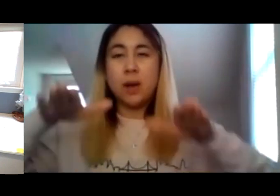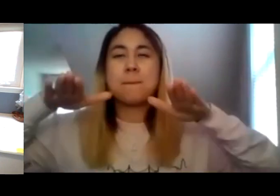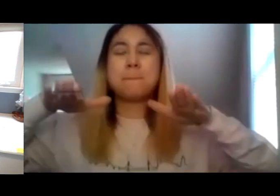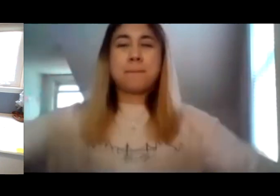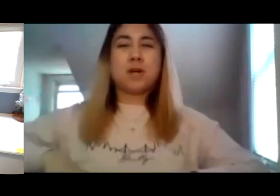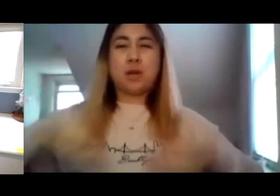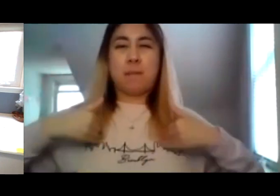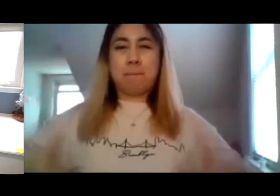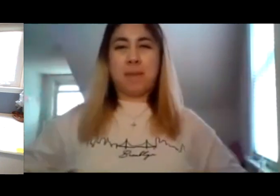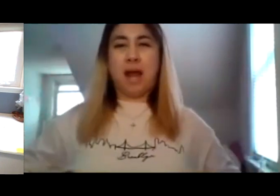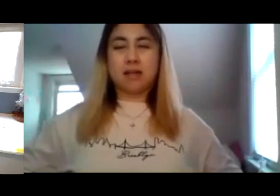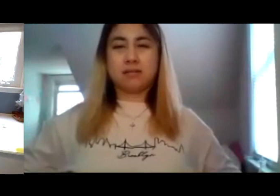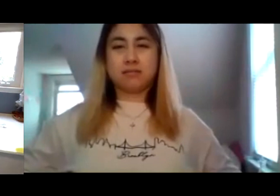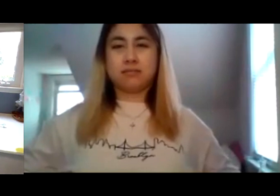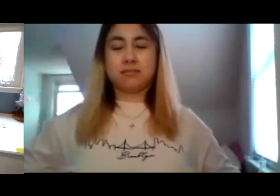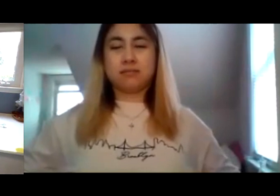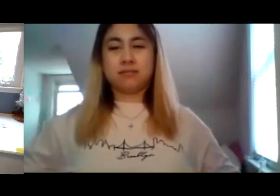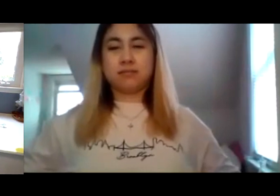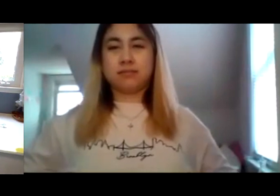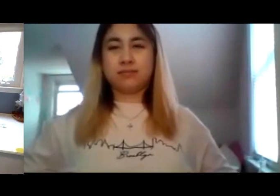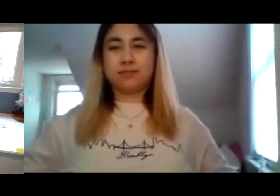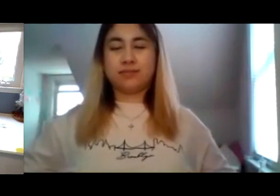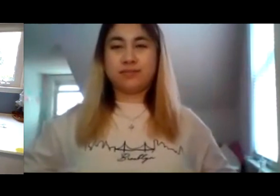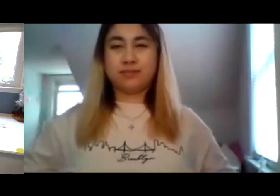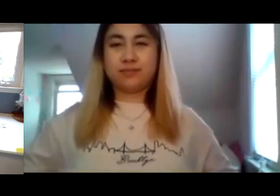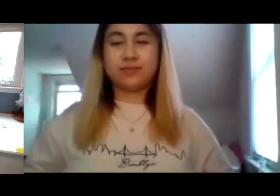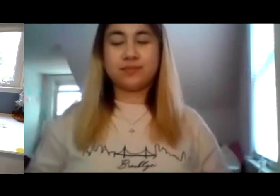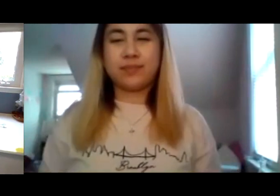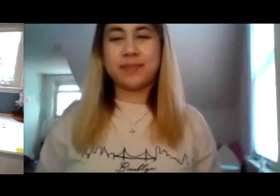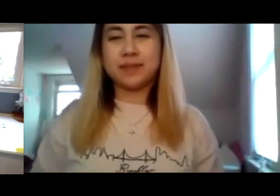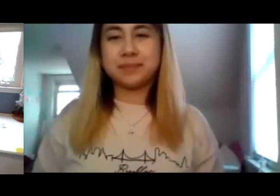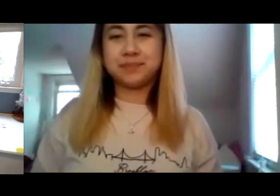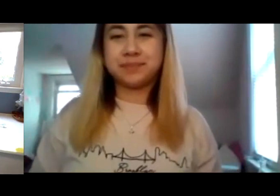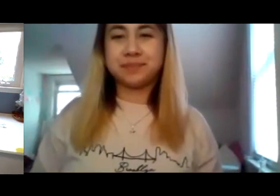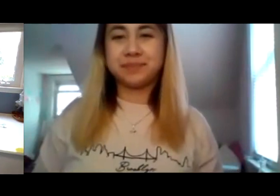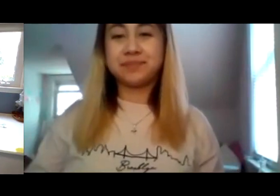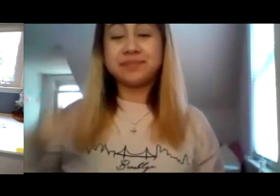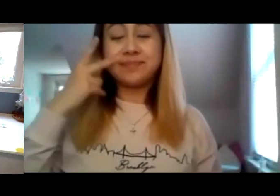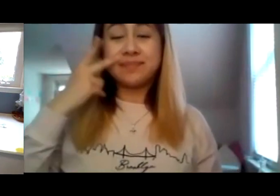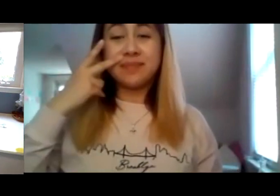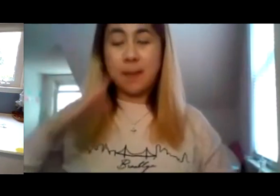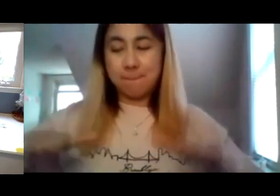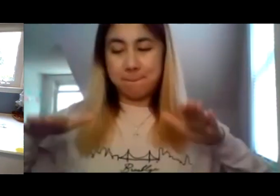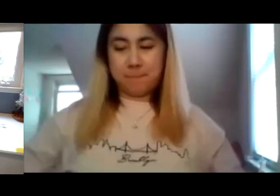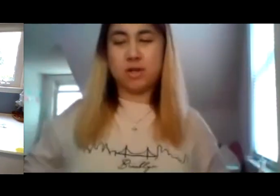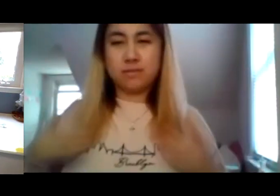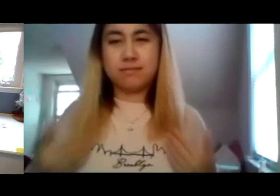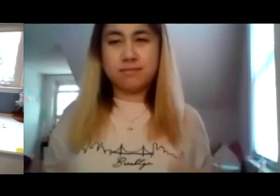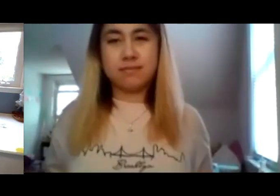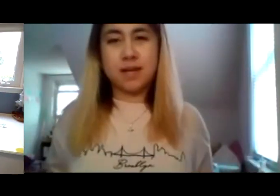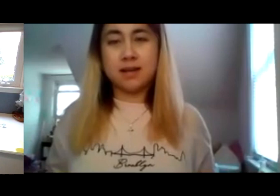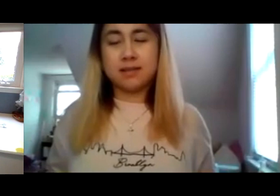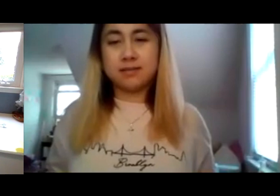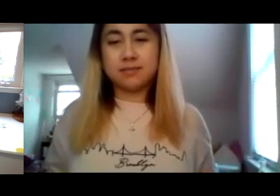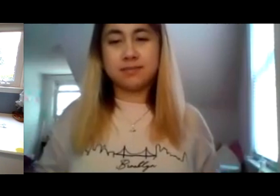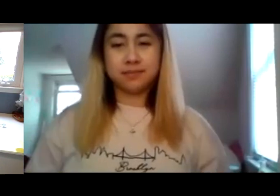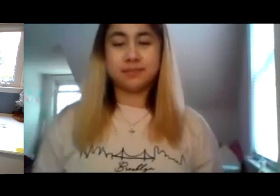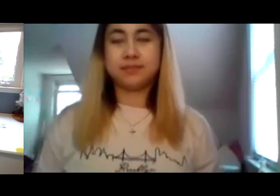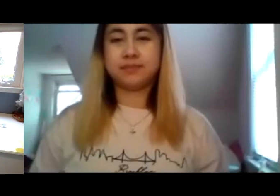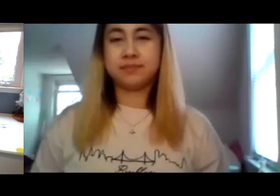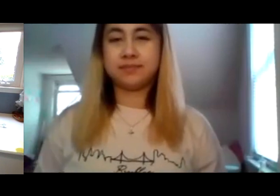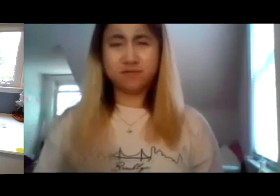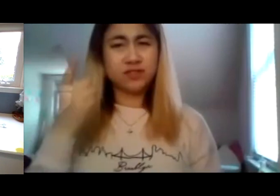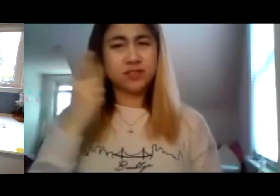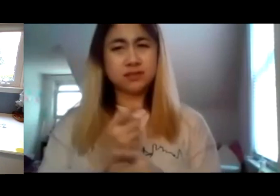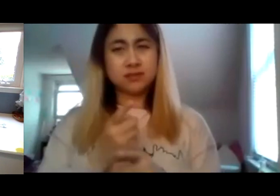up. So, do we do our crab like this? Or do we push all the way up? So we push all the way up, right? We